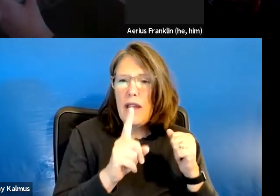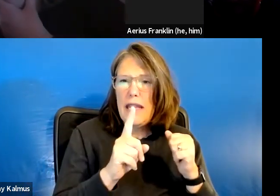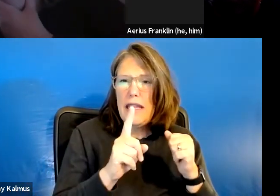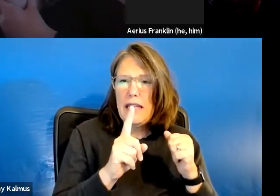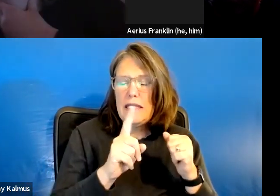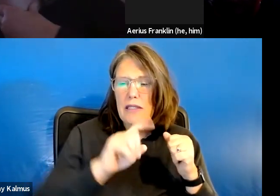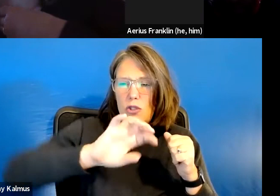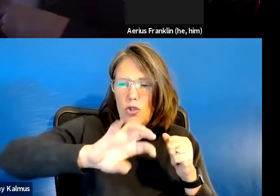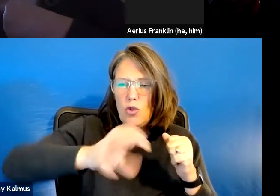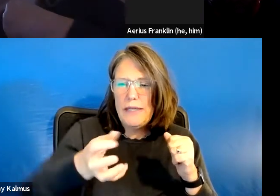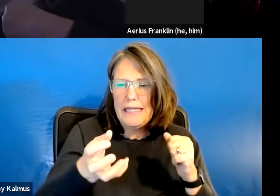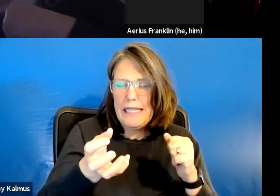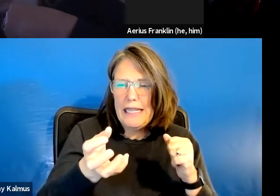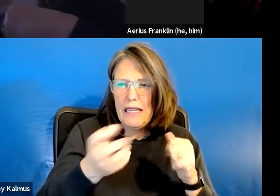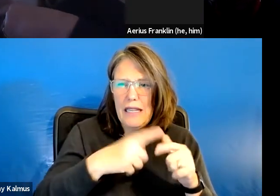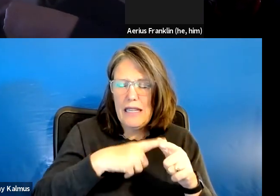twisting?